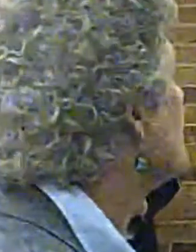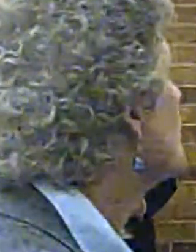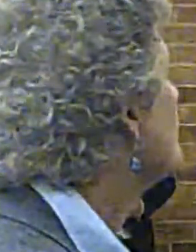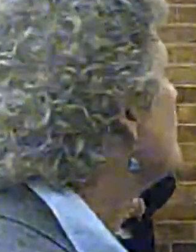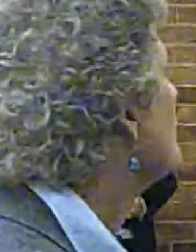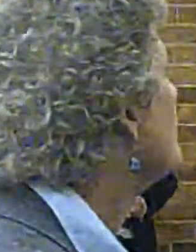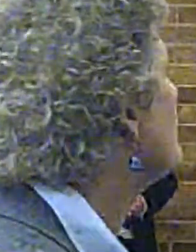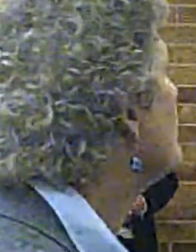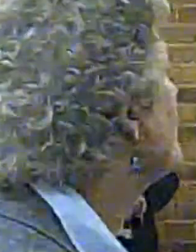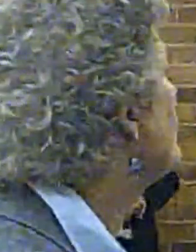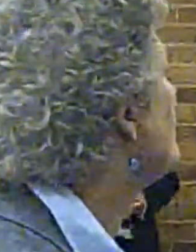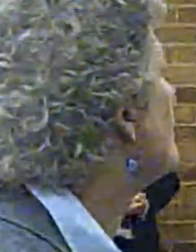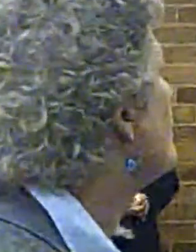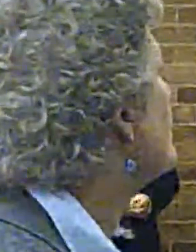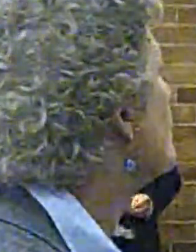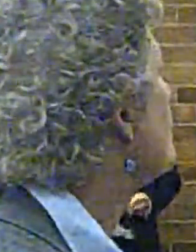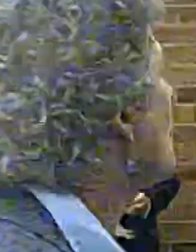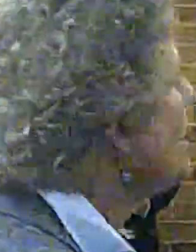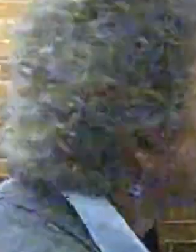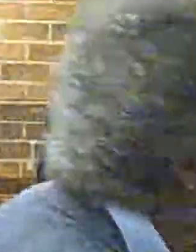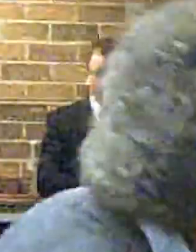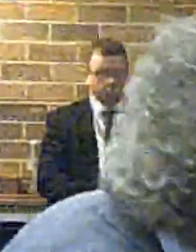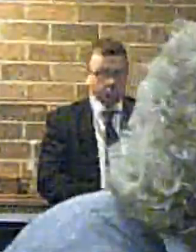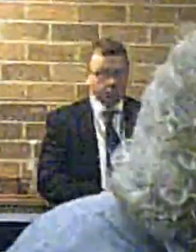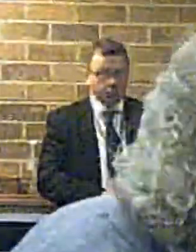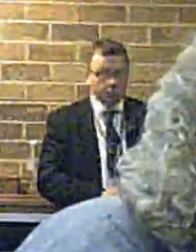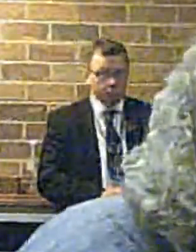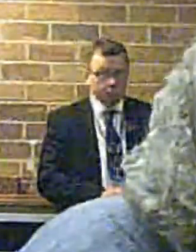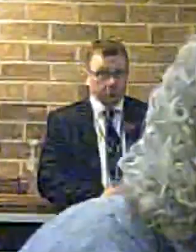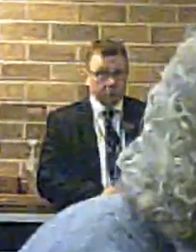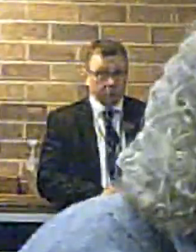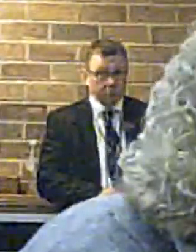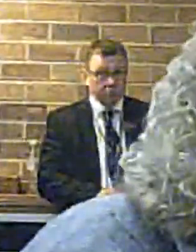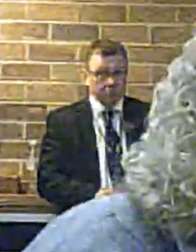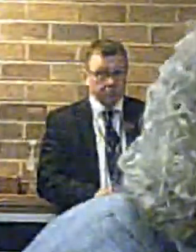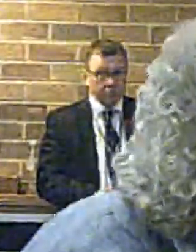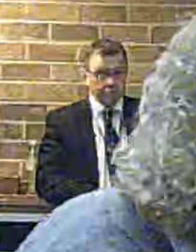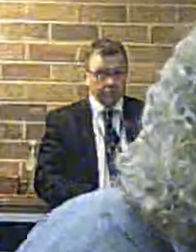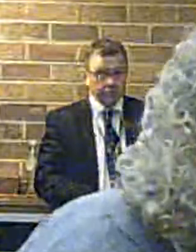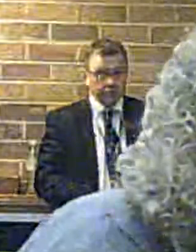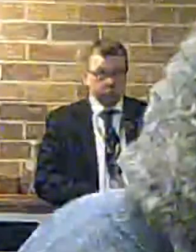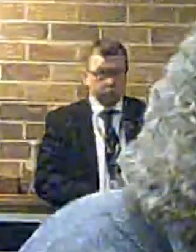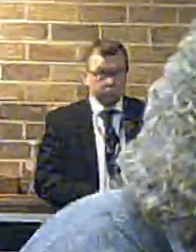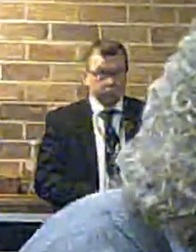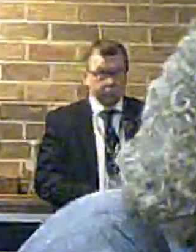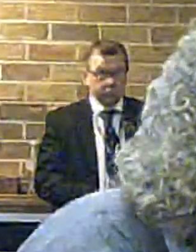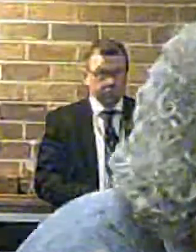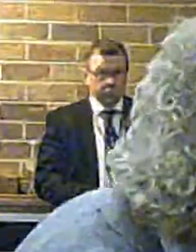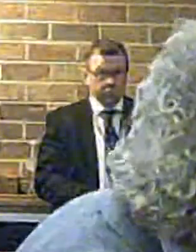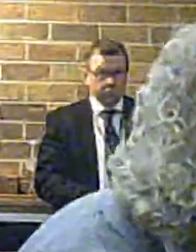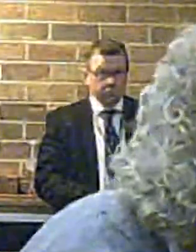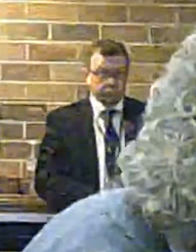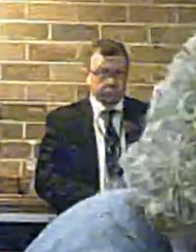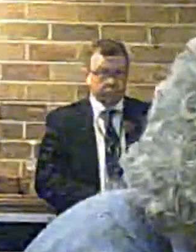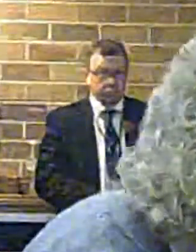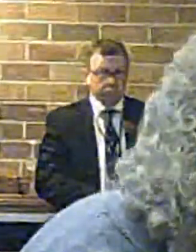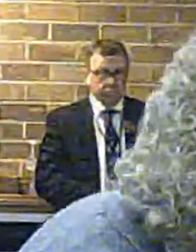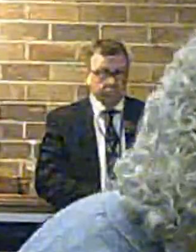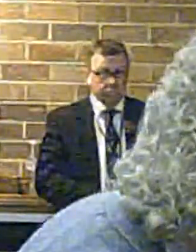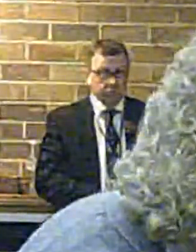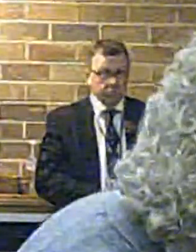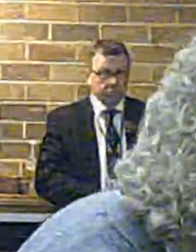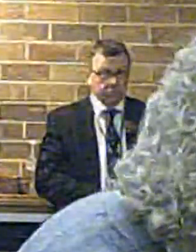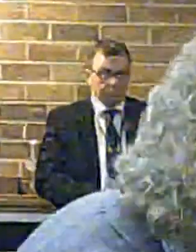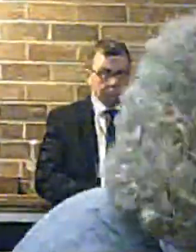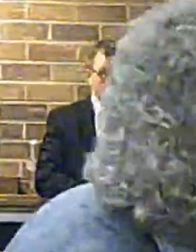on occasion. So for shifts at a time, what I said was shifts at a time. You cannot cover it. You must be covering from